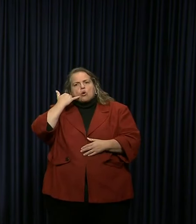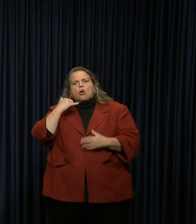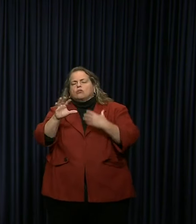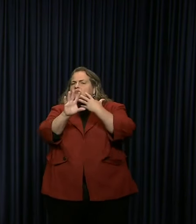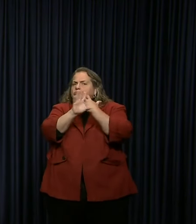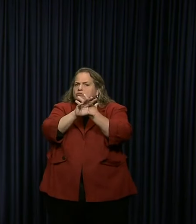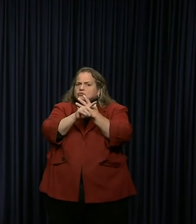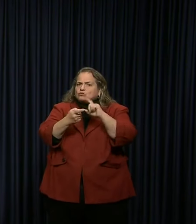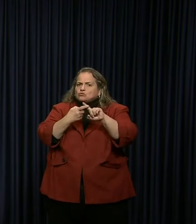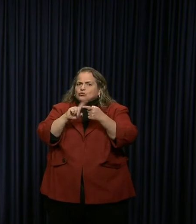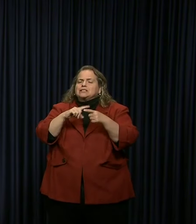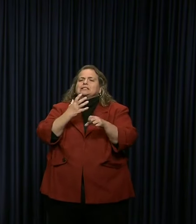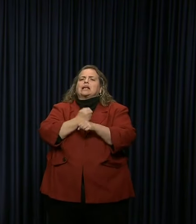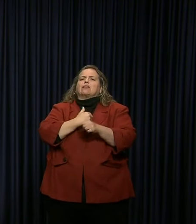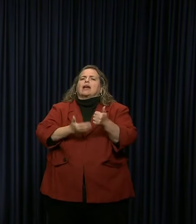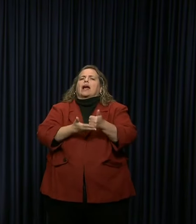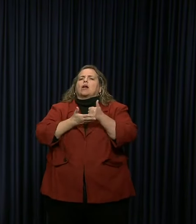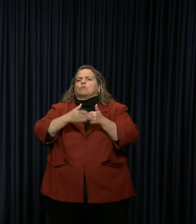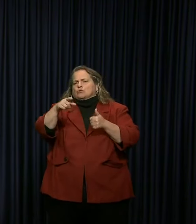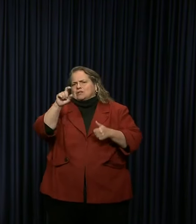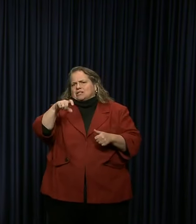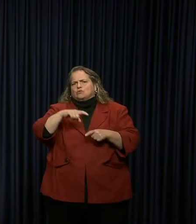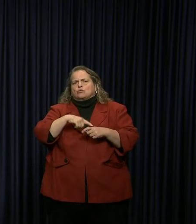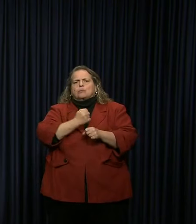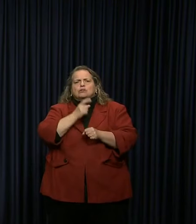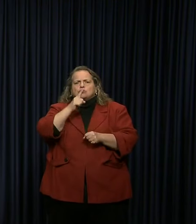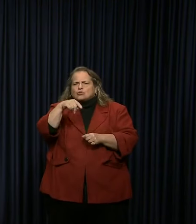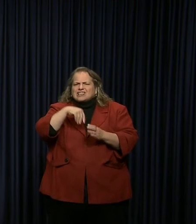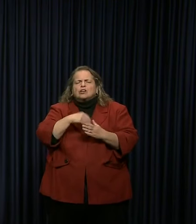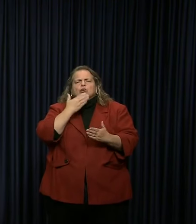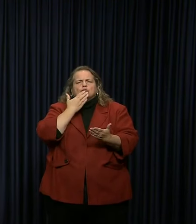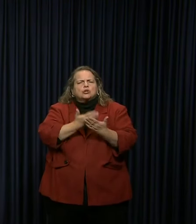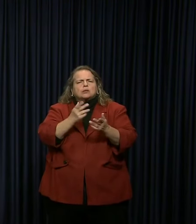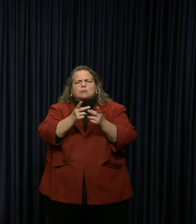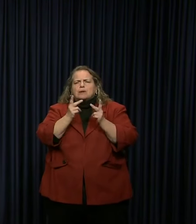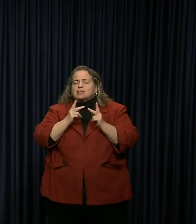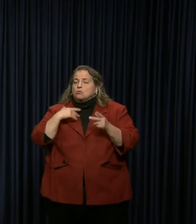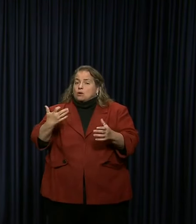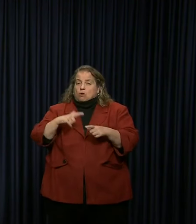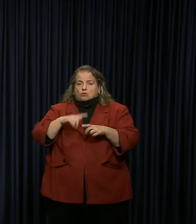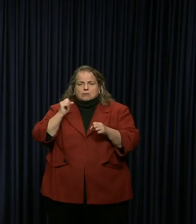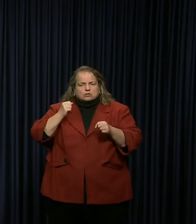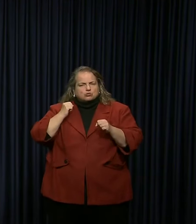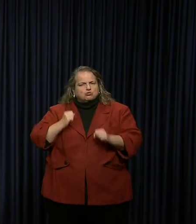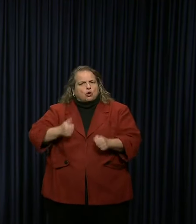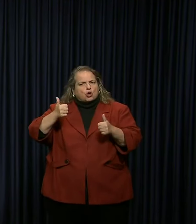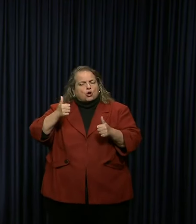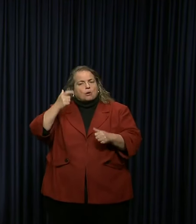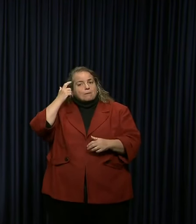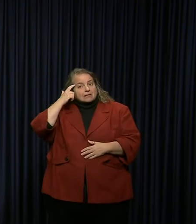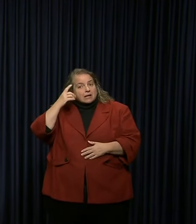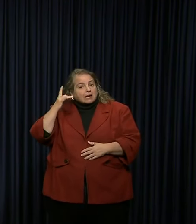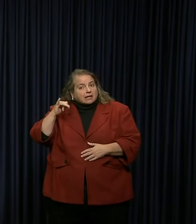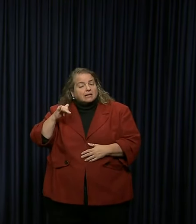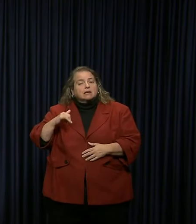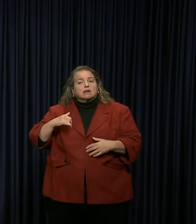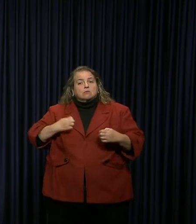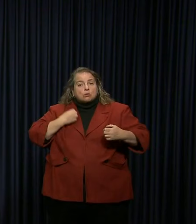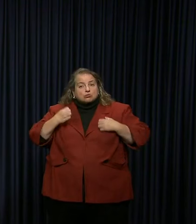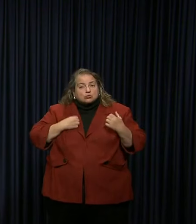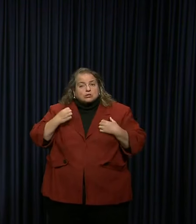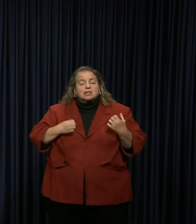need to make sure that you are in a good place. We want to come out of this stronger, mentally, emotionally, and